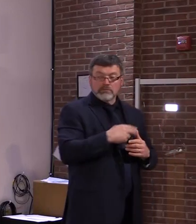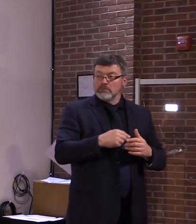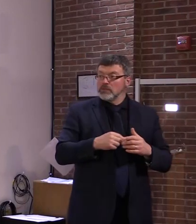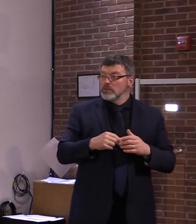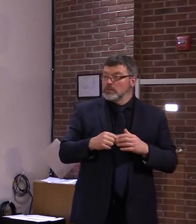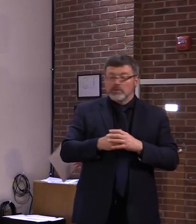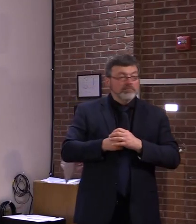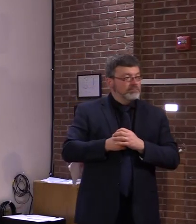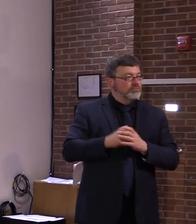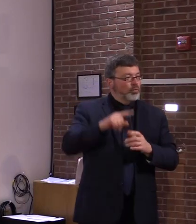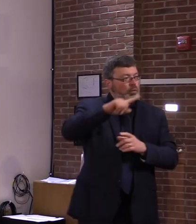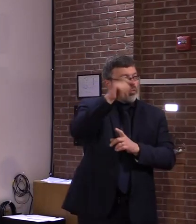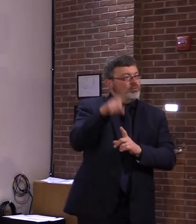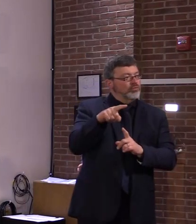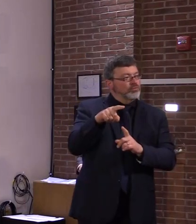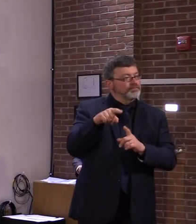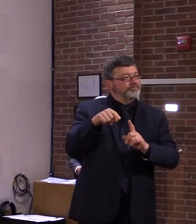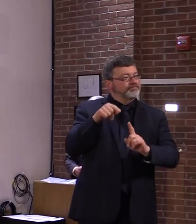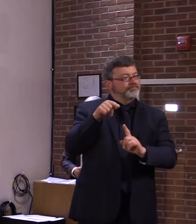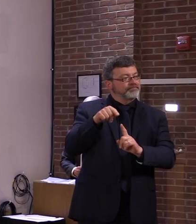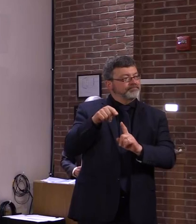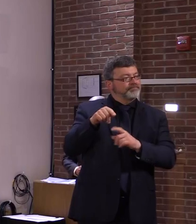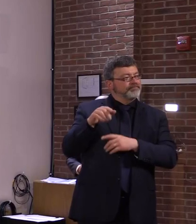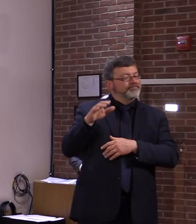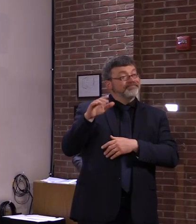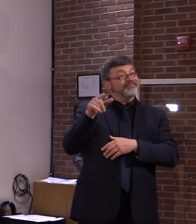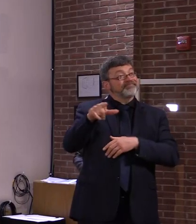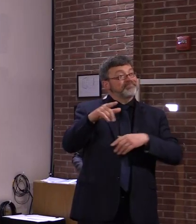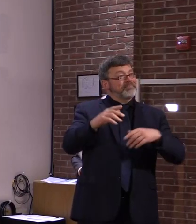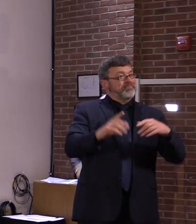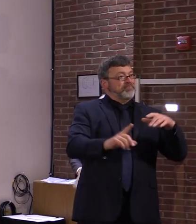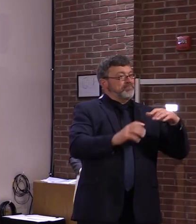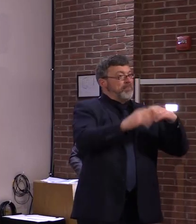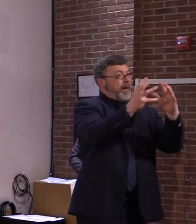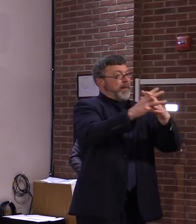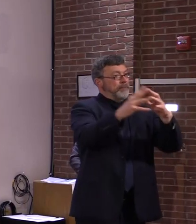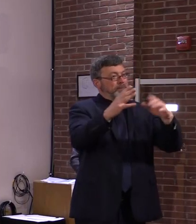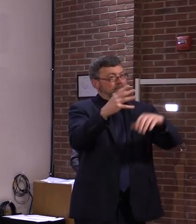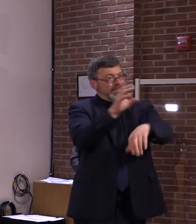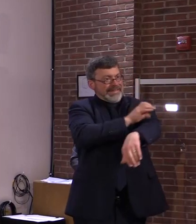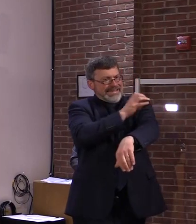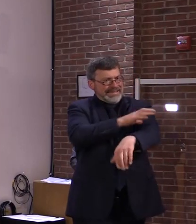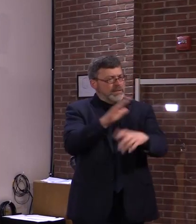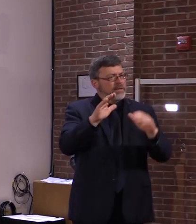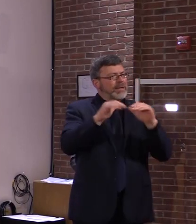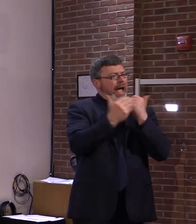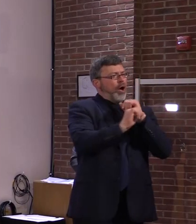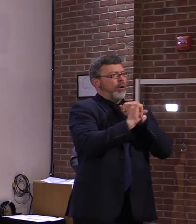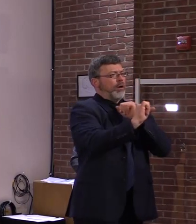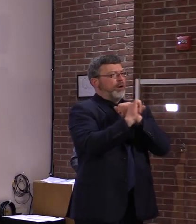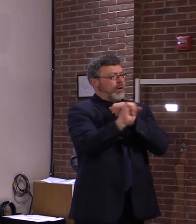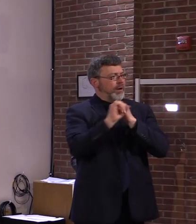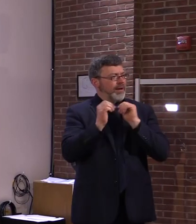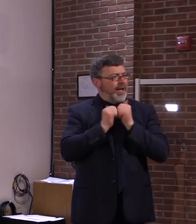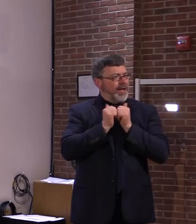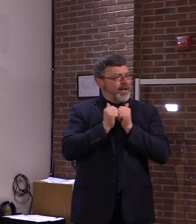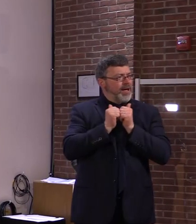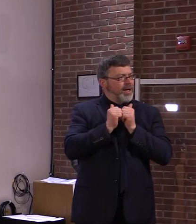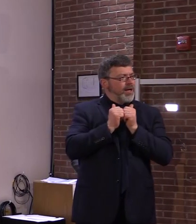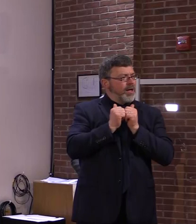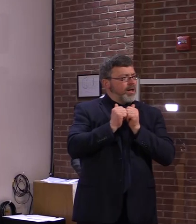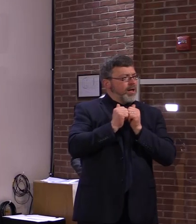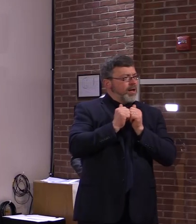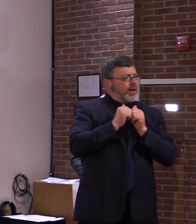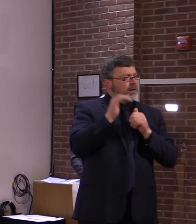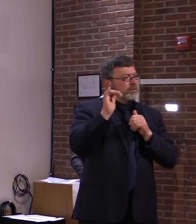heard about the Route 100 corridor clinics, but only late yesterday, we learned about another walk-in hospitality clinic at the Round Barn in Wakefield